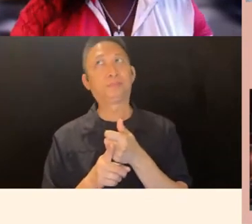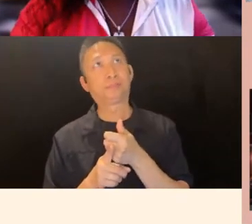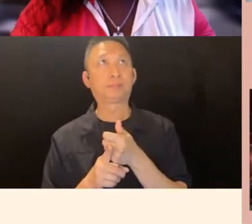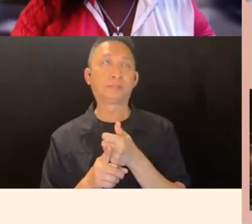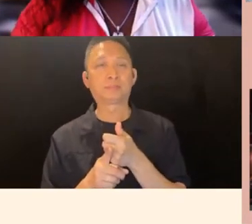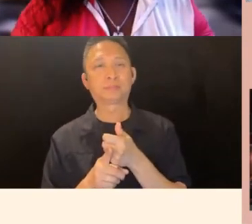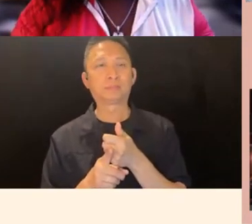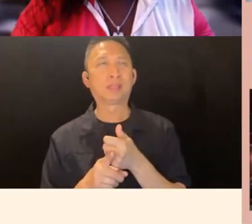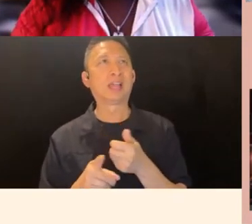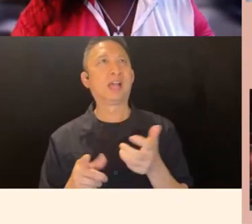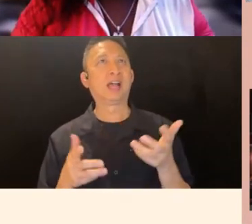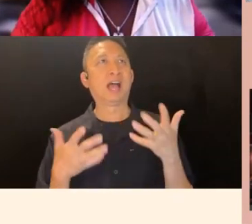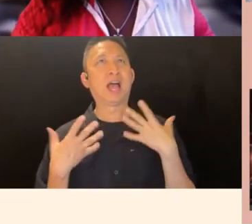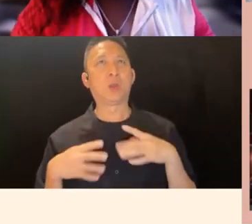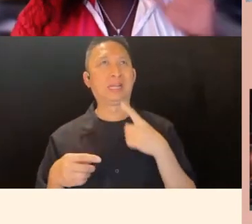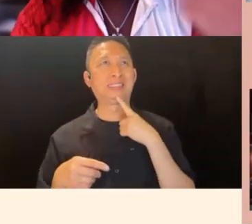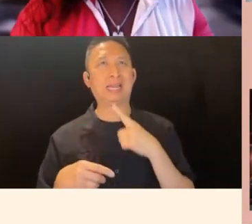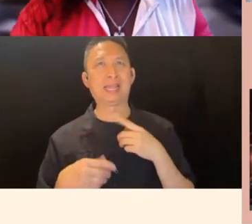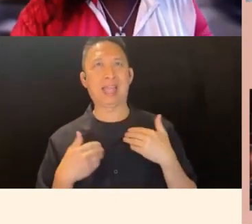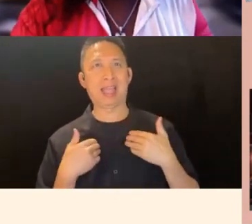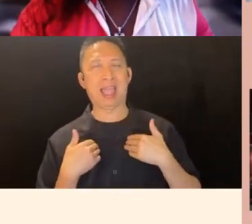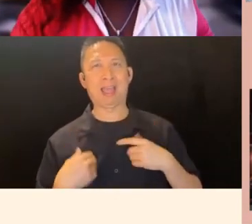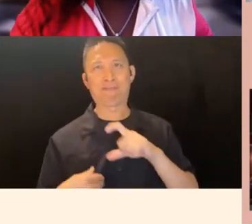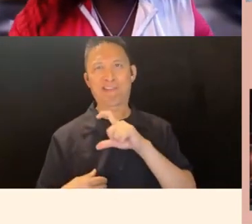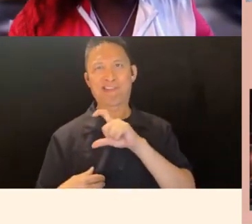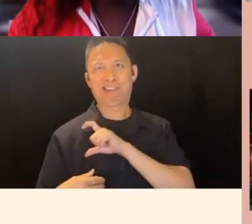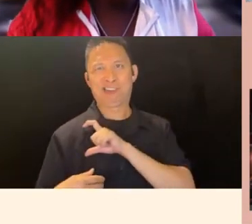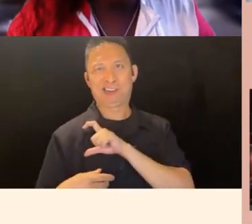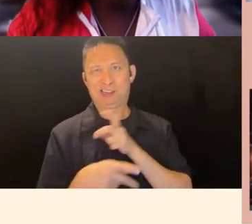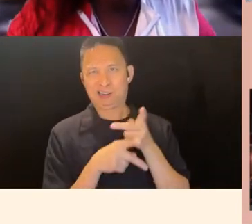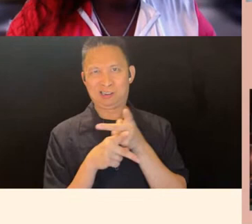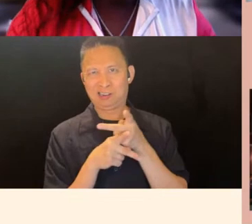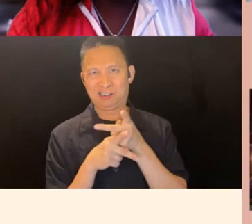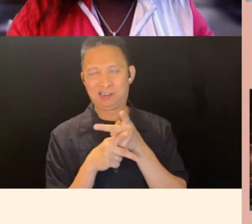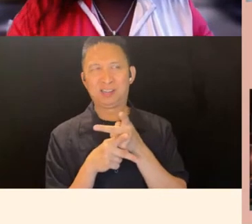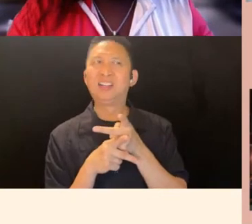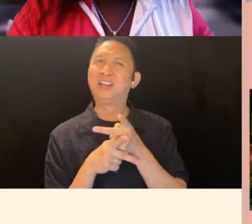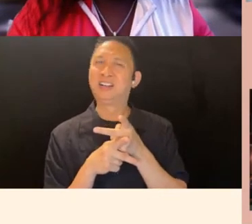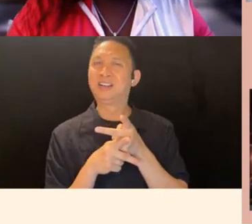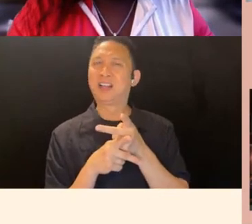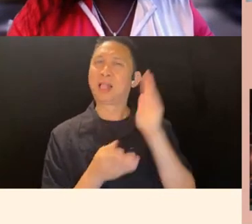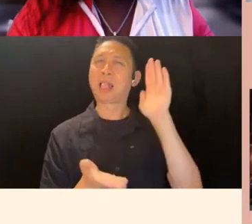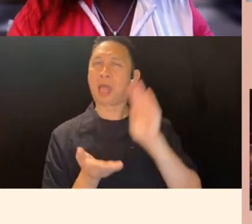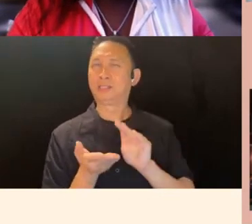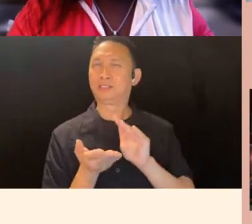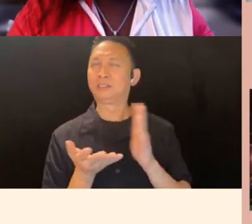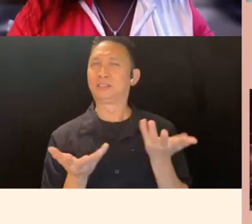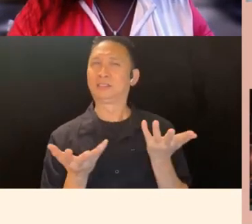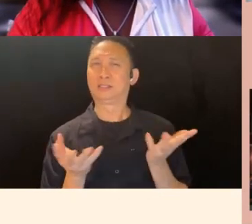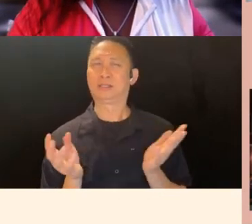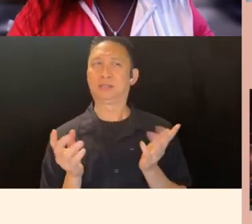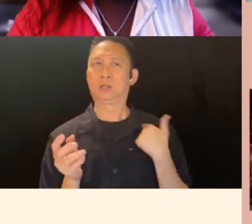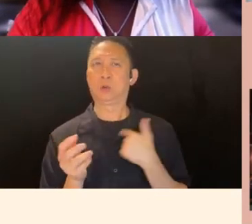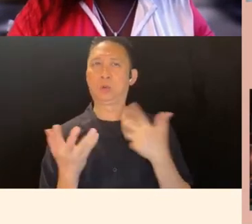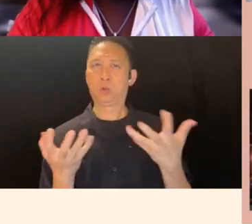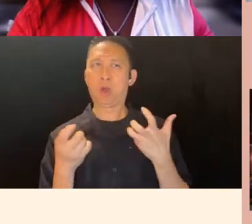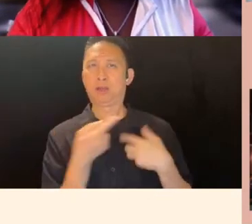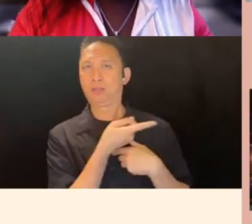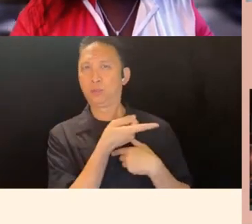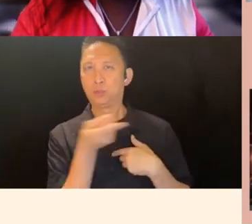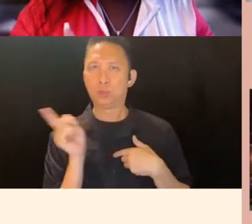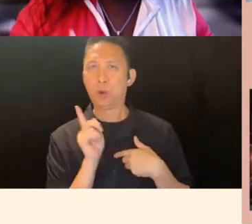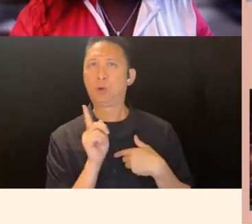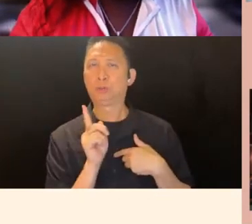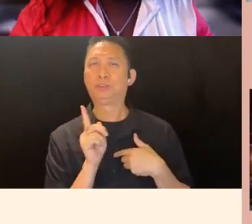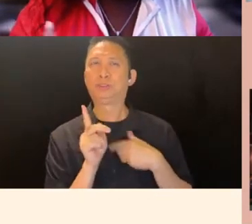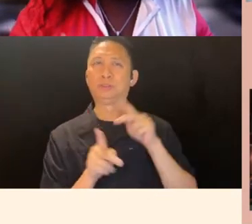I don't want to say guarded, heavily supervised as our other properties because we want you to